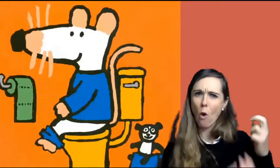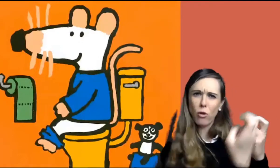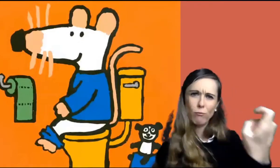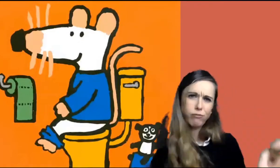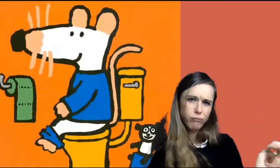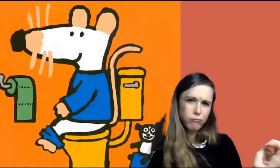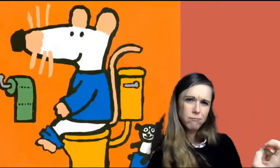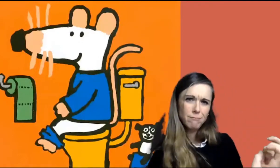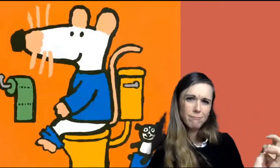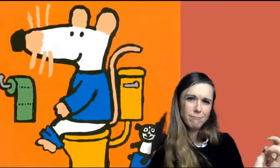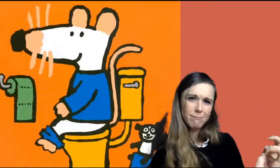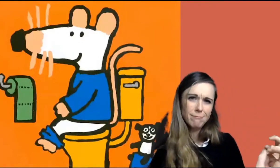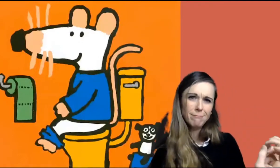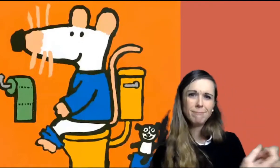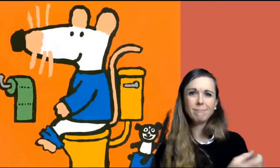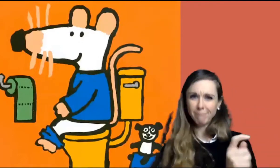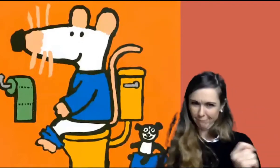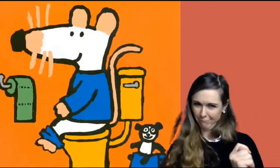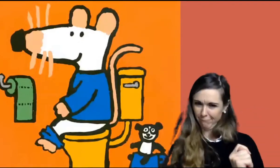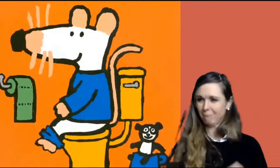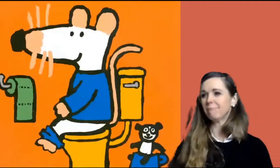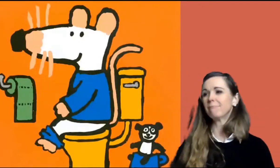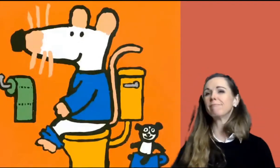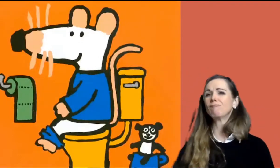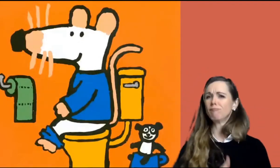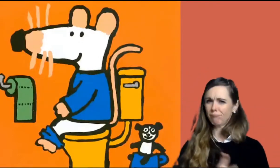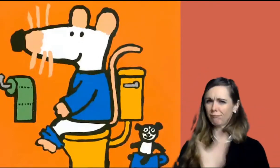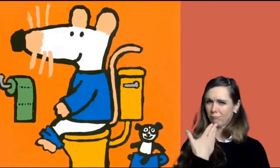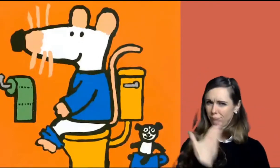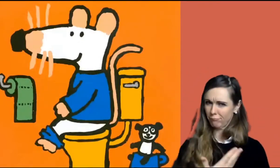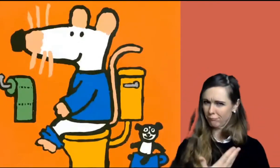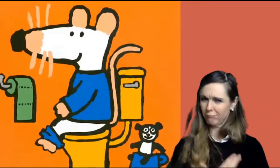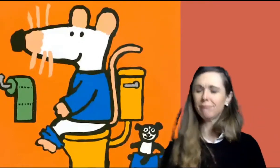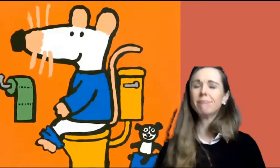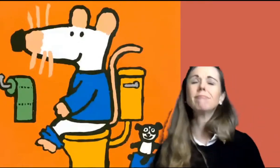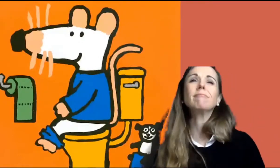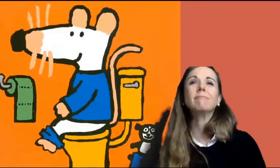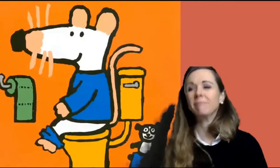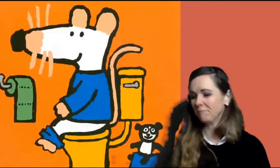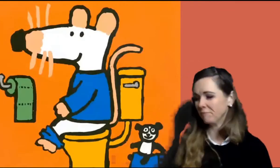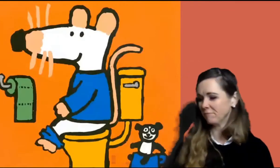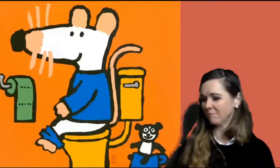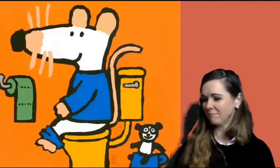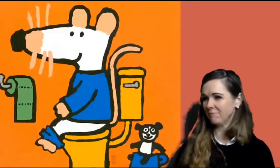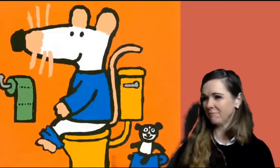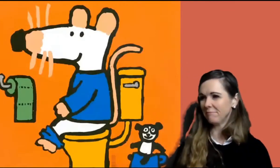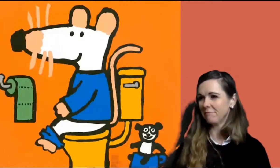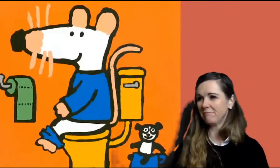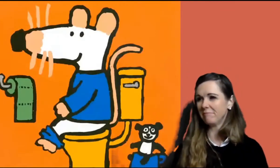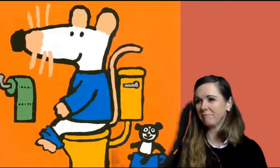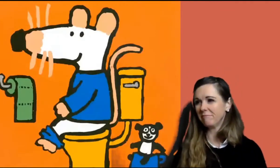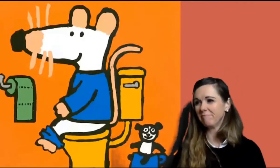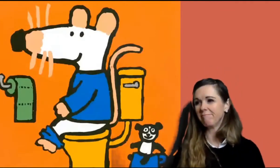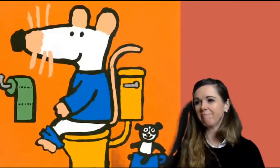bathroom, and they both sit on their own potties. It's good.